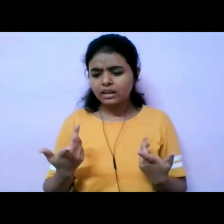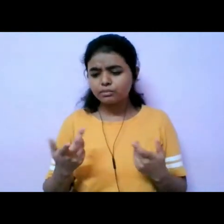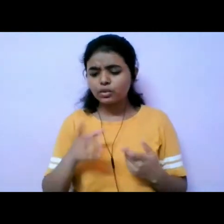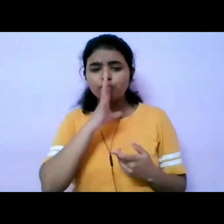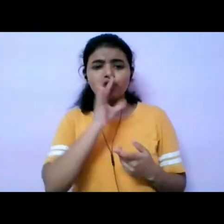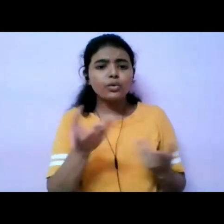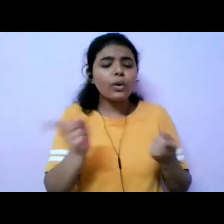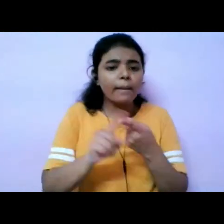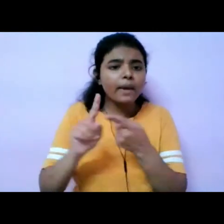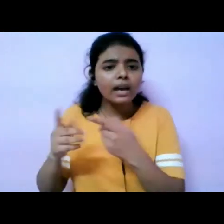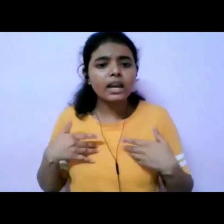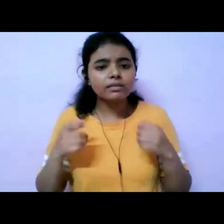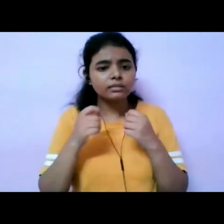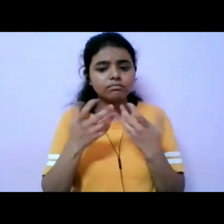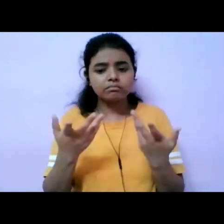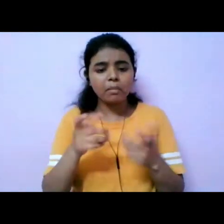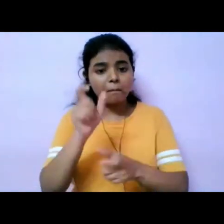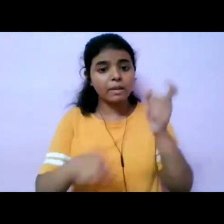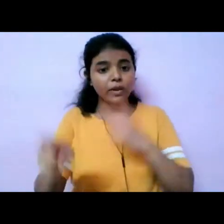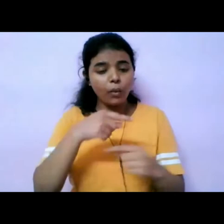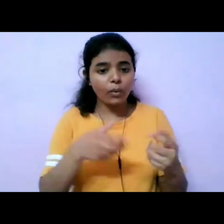reality hold for everyone.